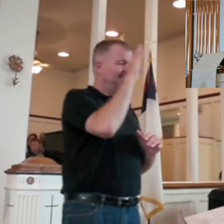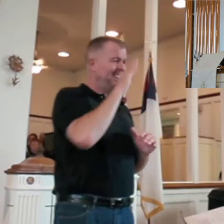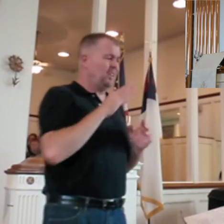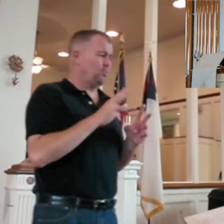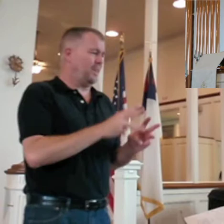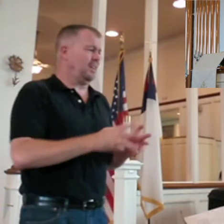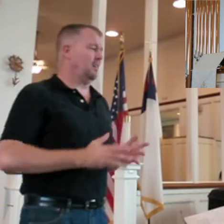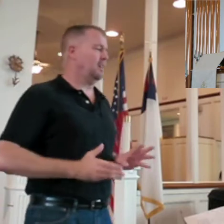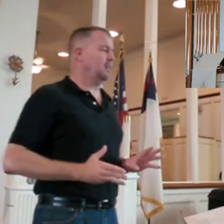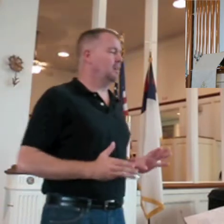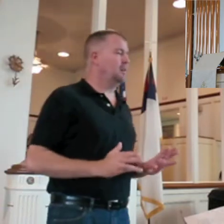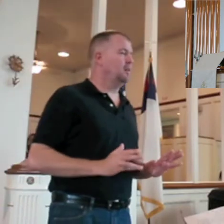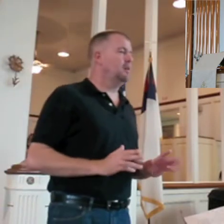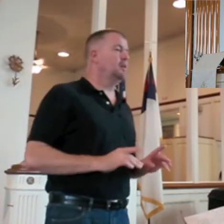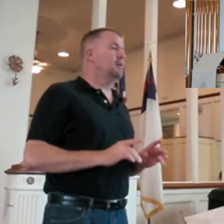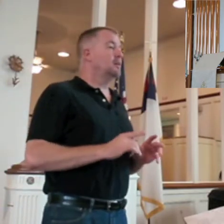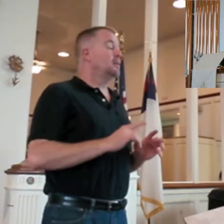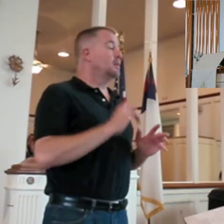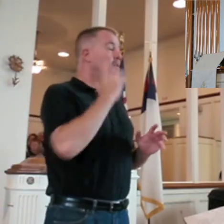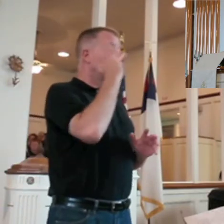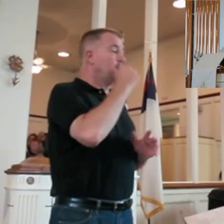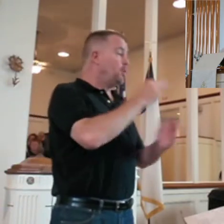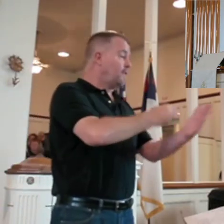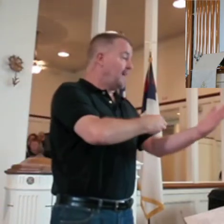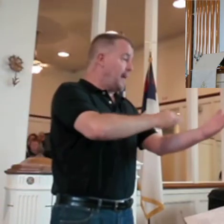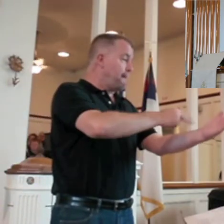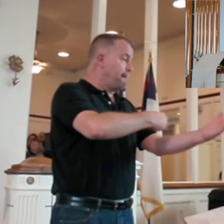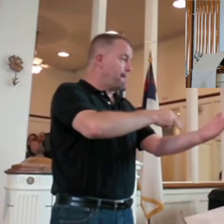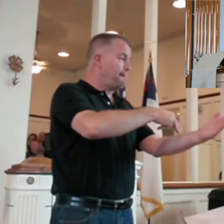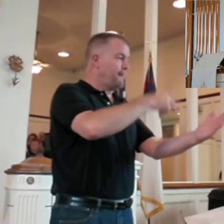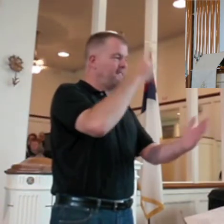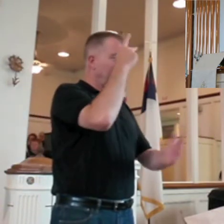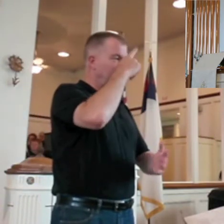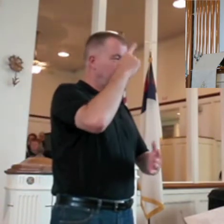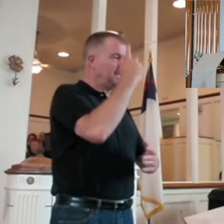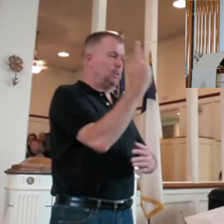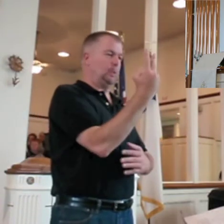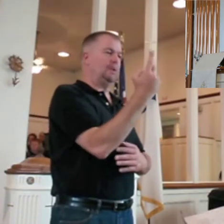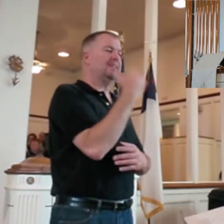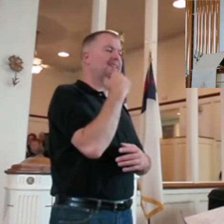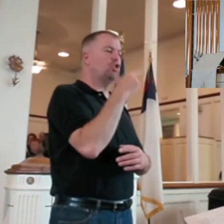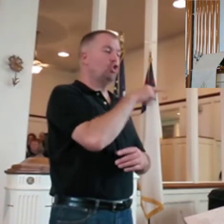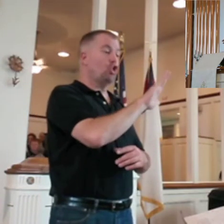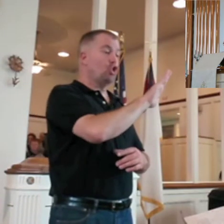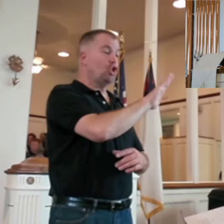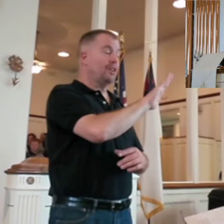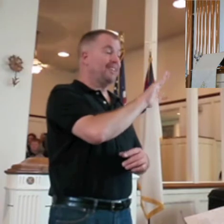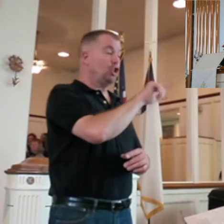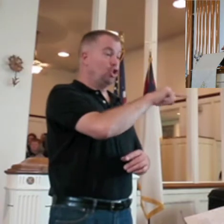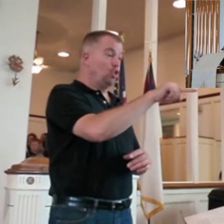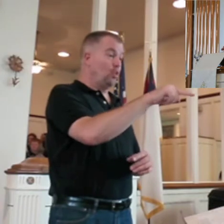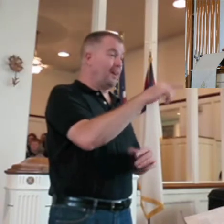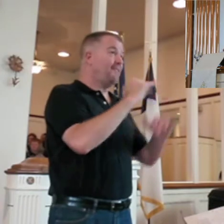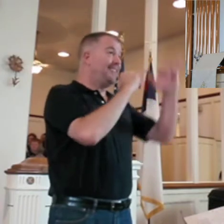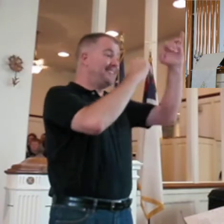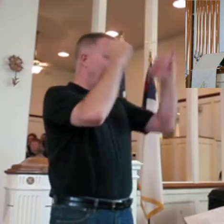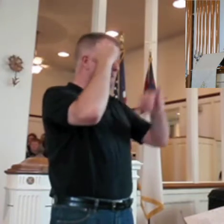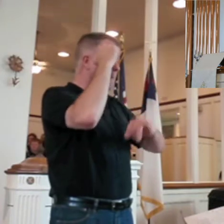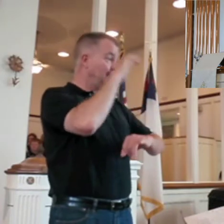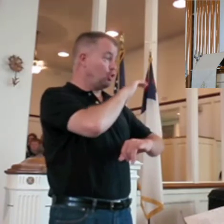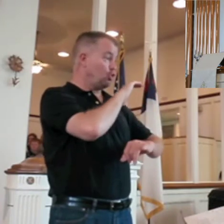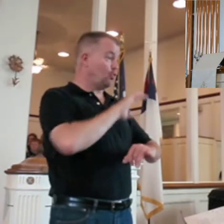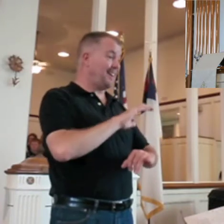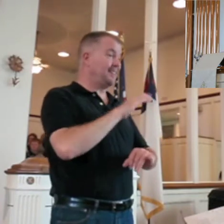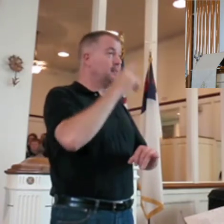not God's way. The amazing hymn in Philippians 2 says, "You have that mind in you